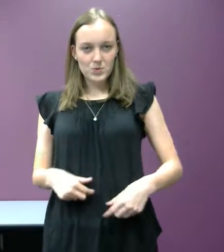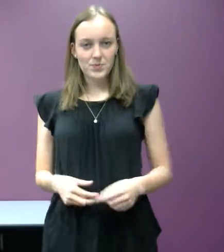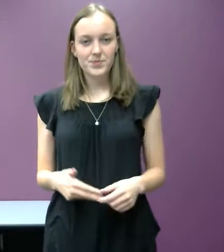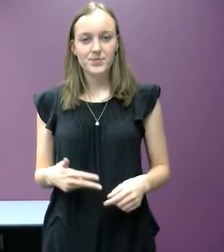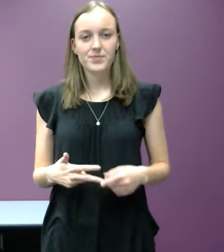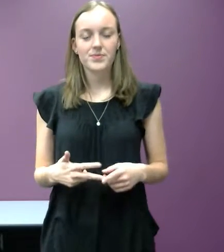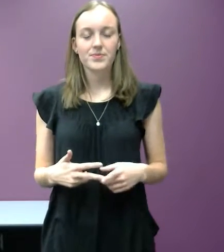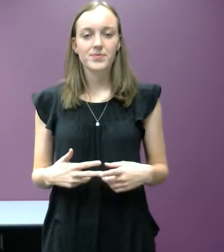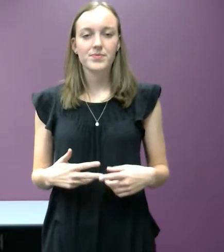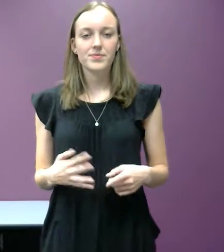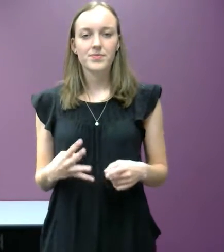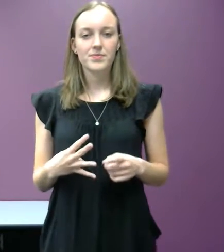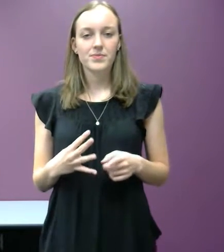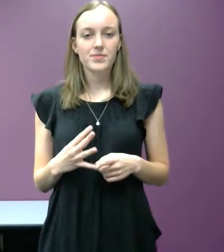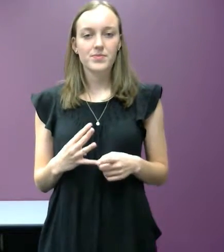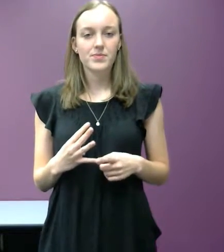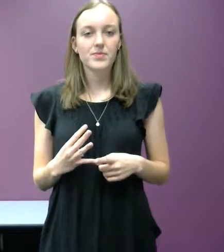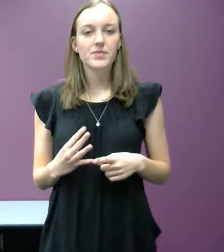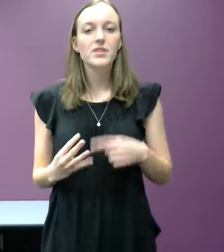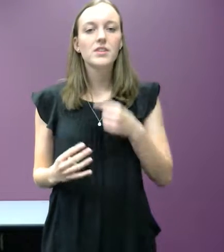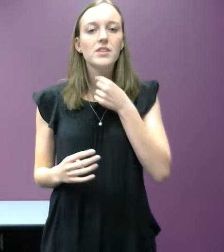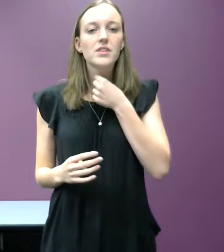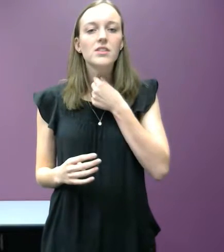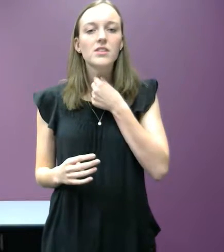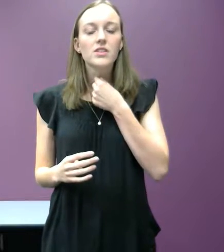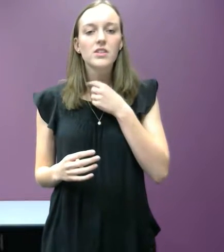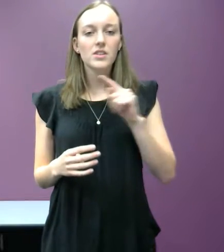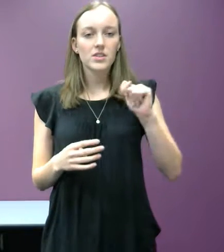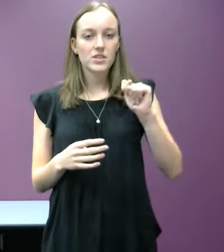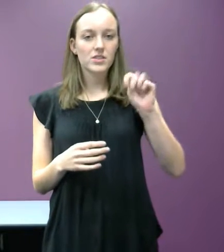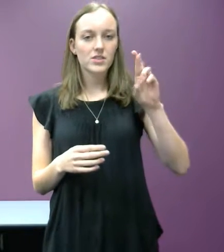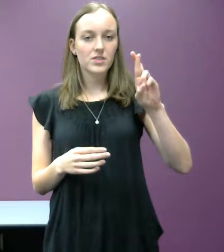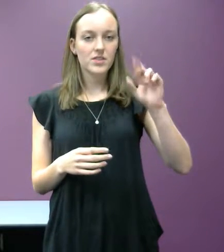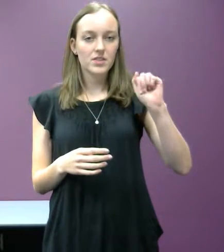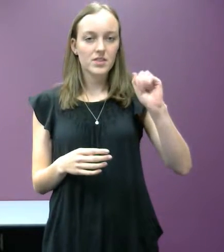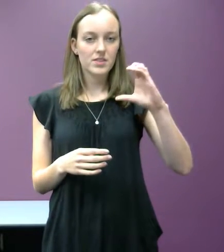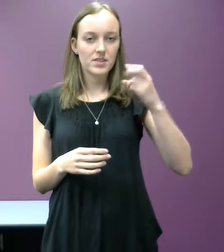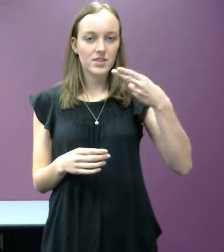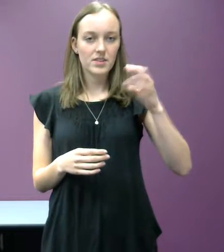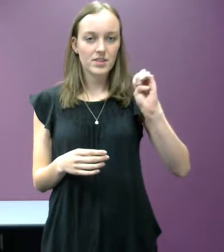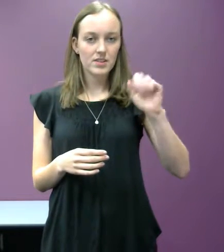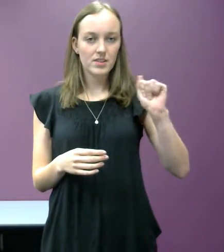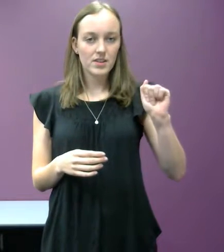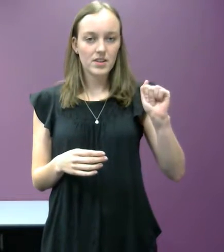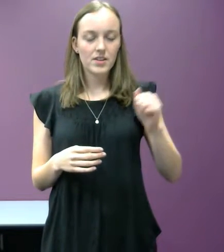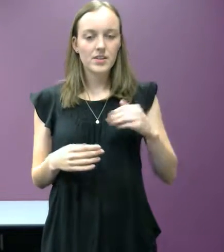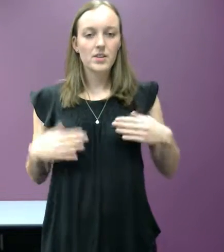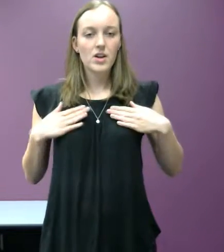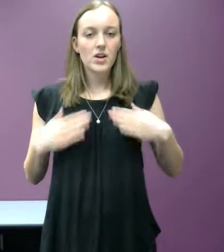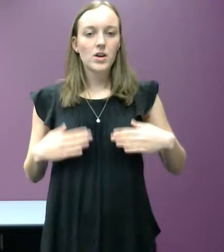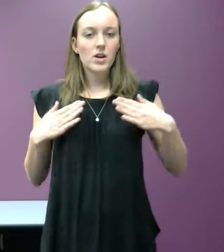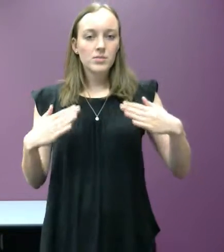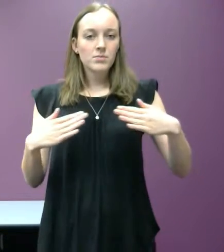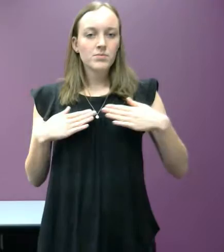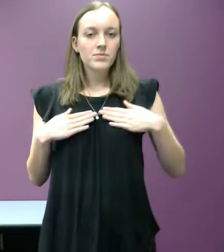about our trachea and our lungs and our heart. So the first thing we're going to